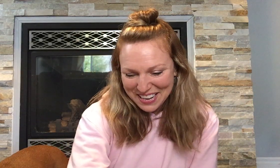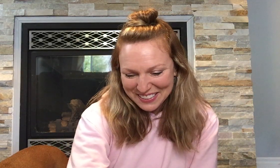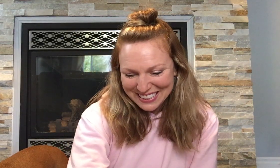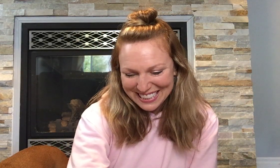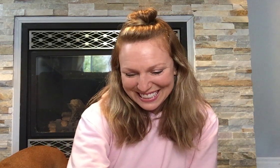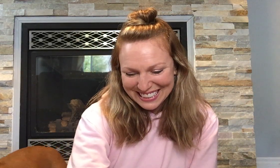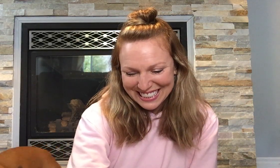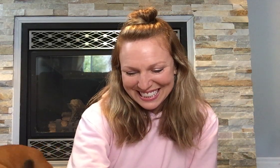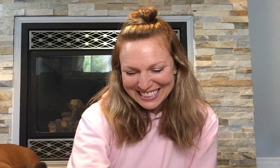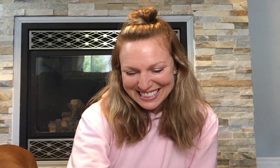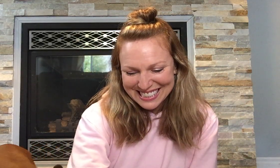Very good.